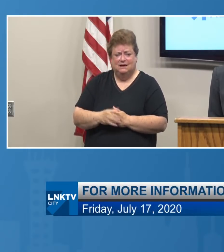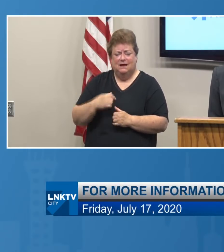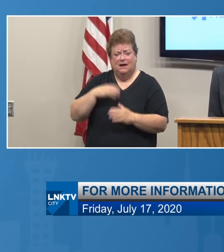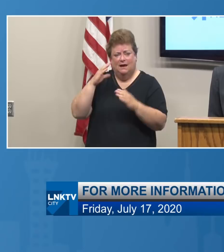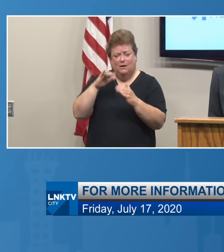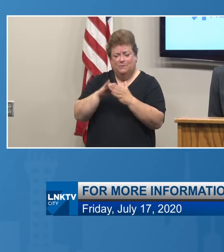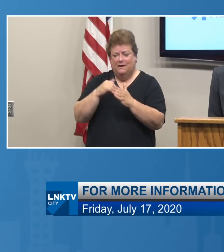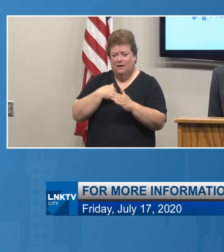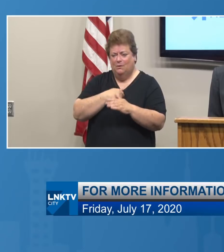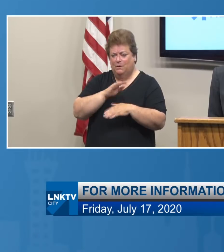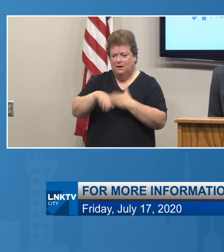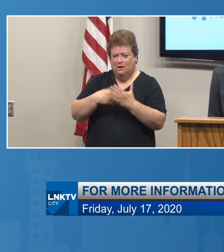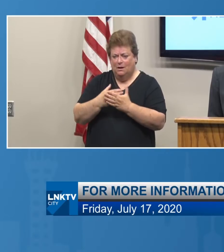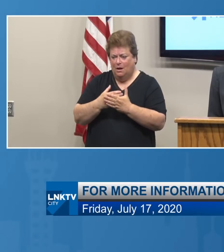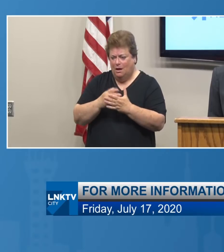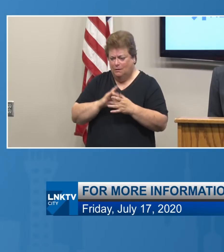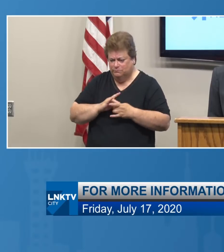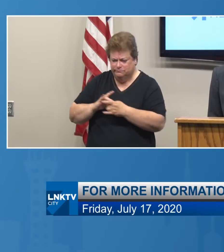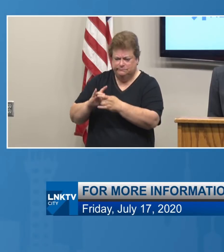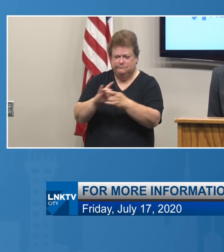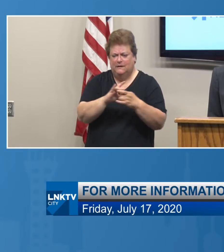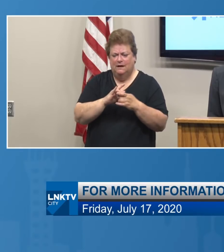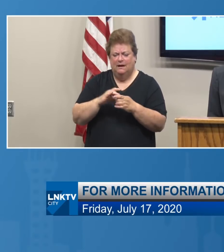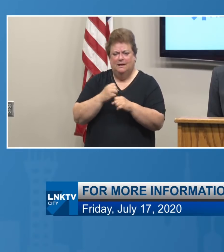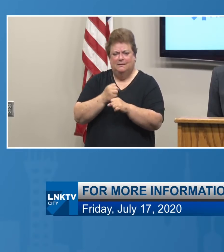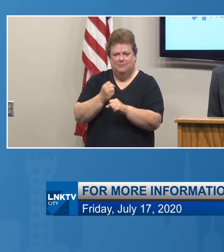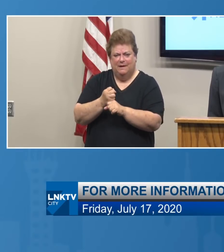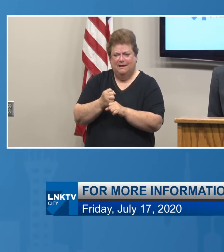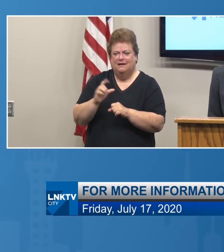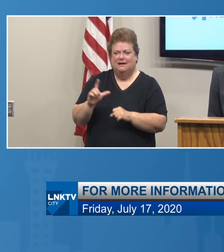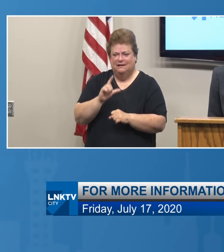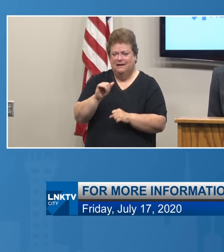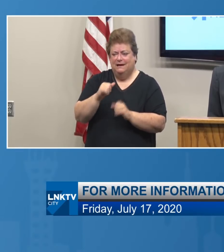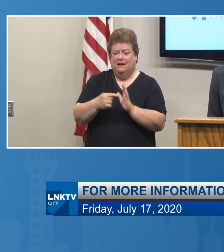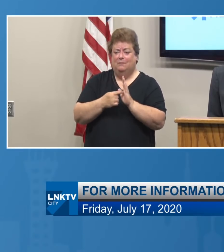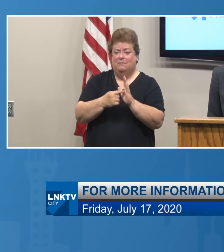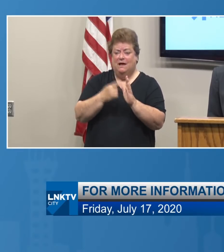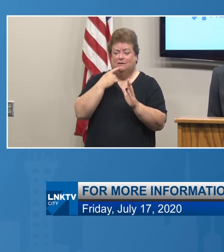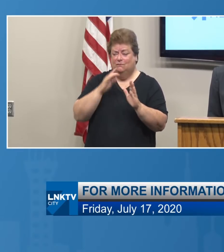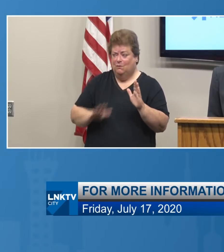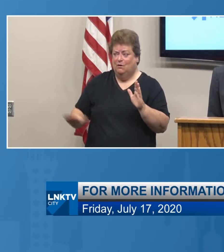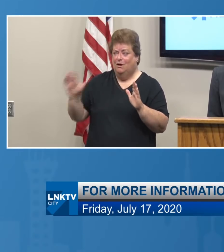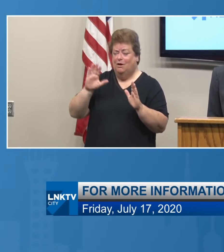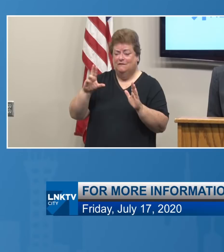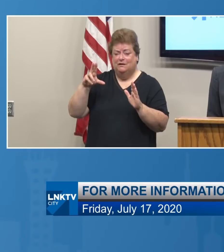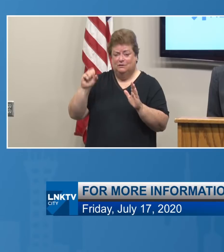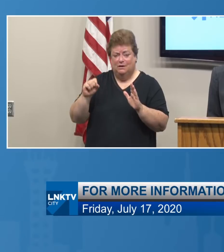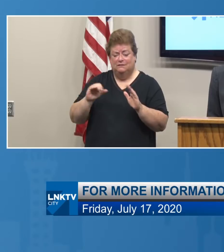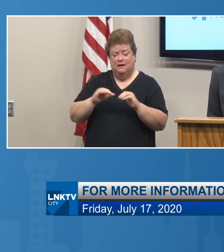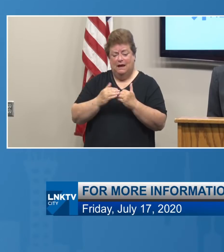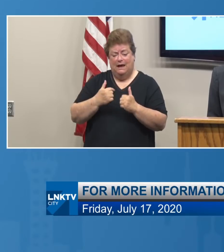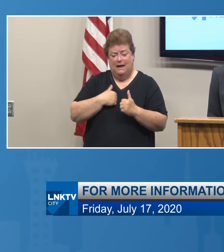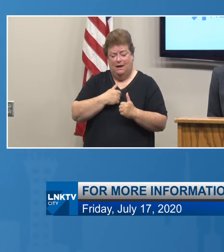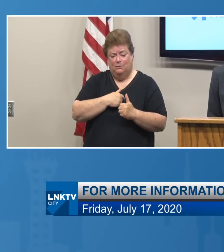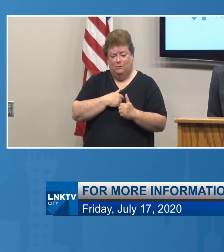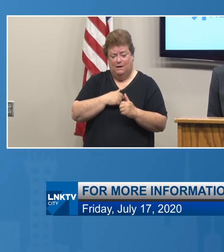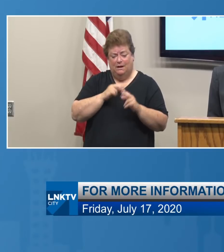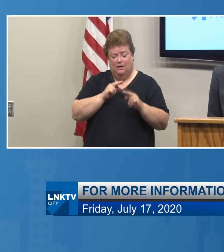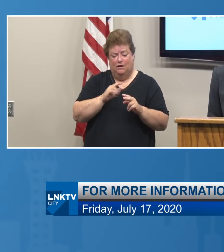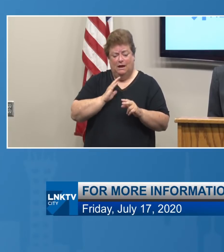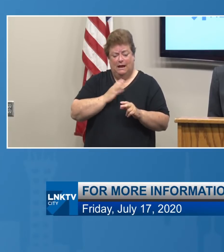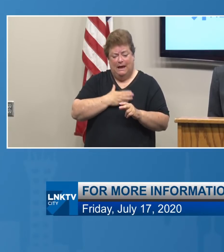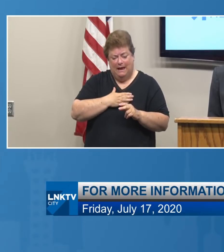can all unite behind this effort, and let's make Lincoln a model for the rest of the nation in how we exercise both personal and